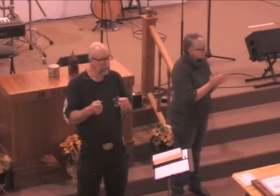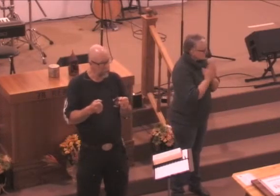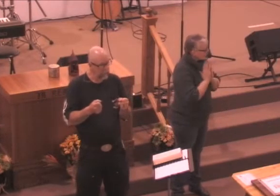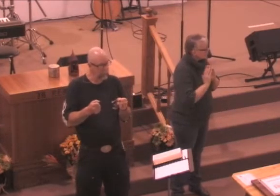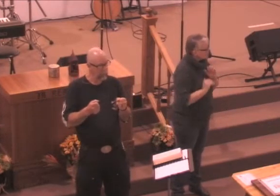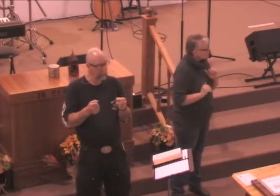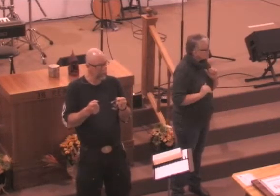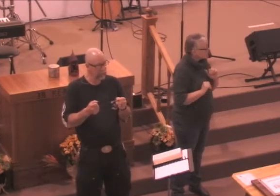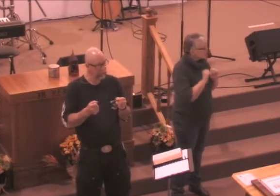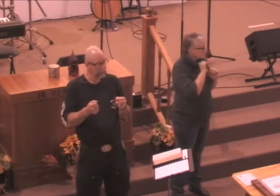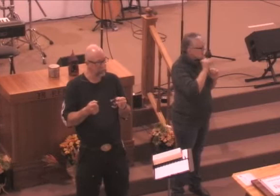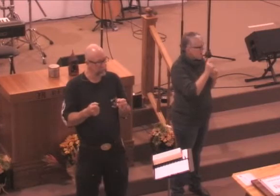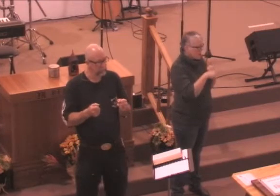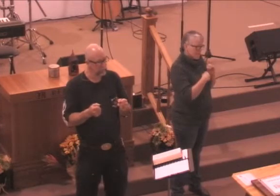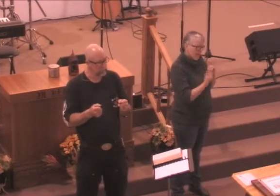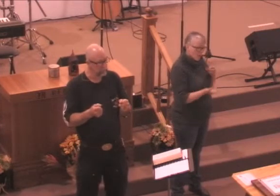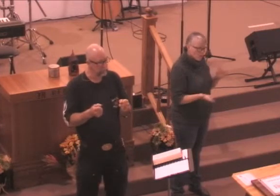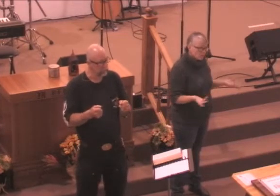And it ain't about, well,